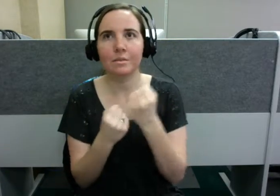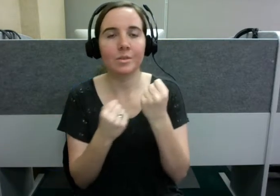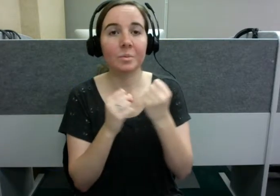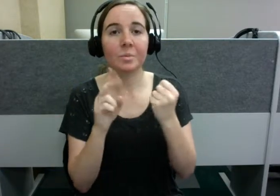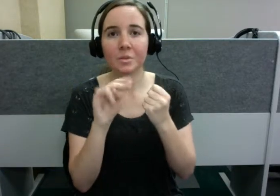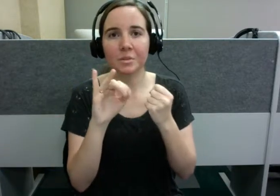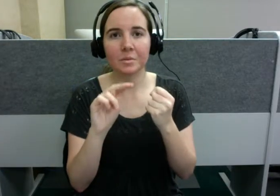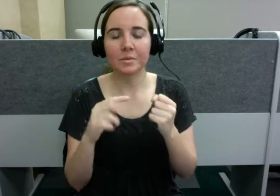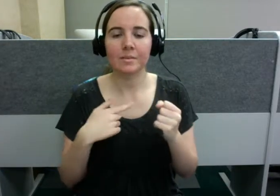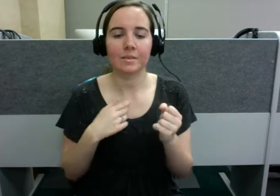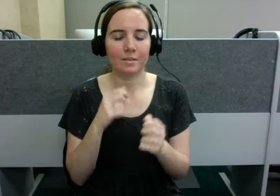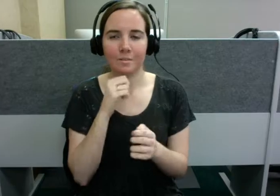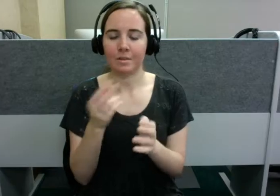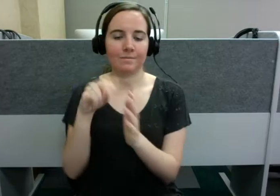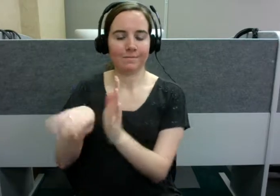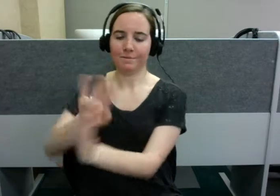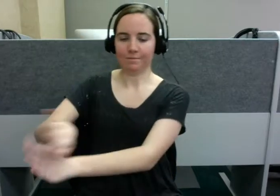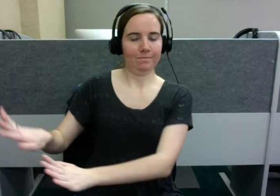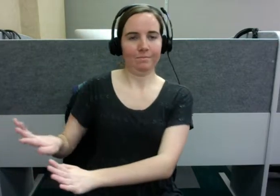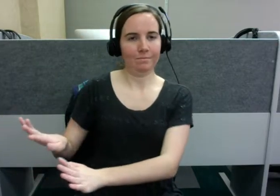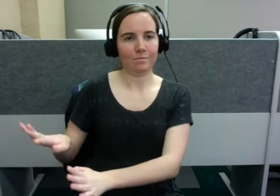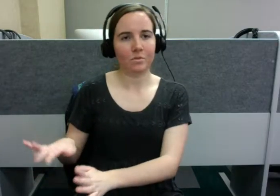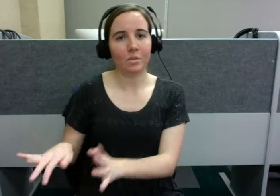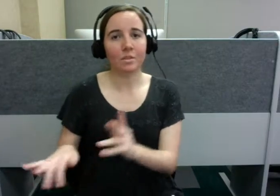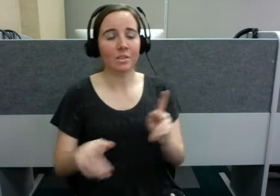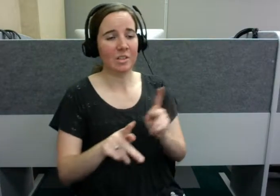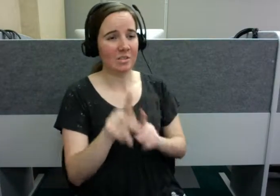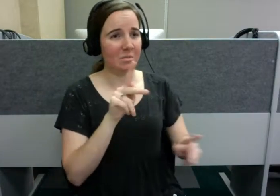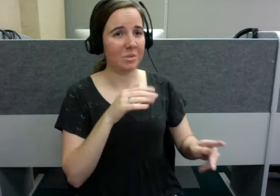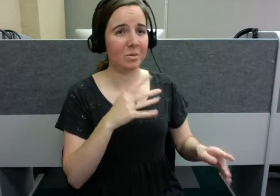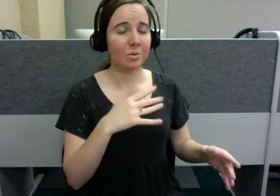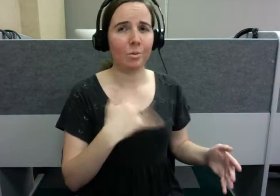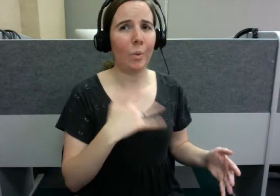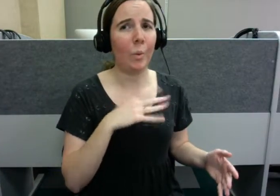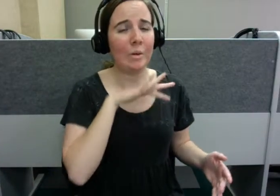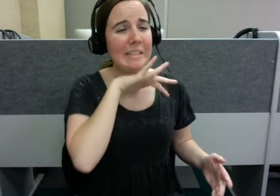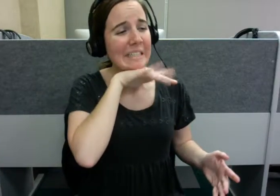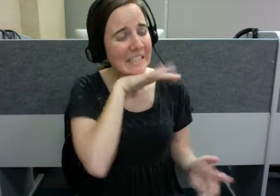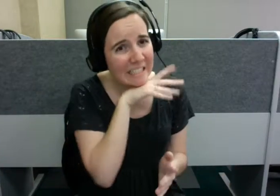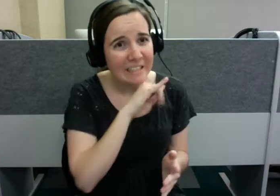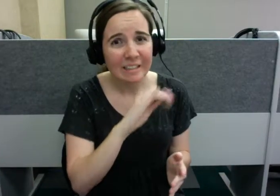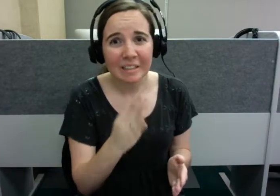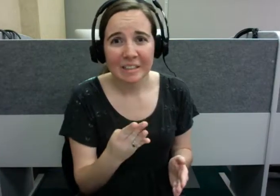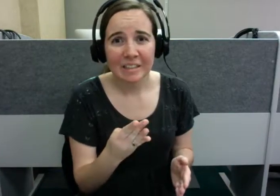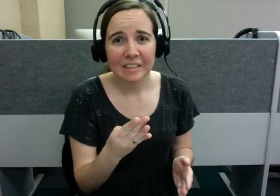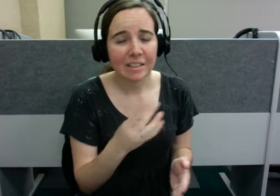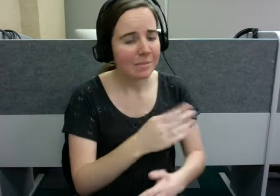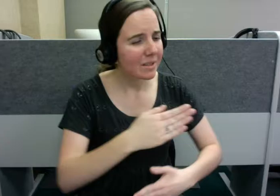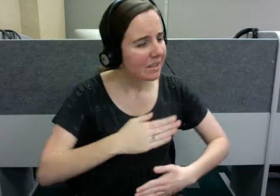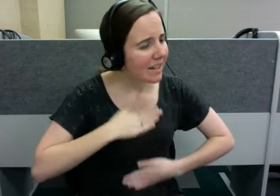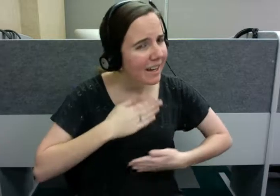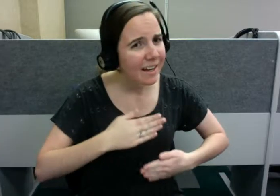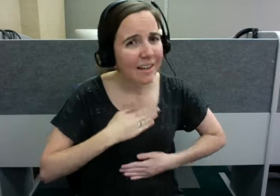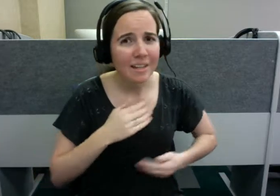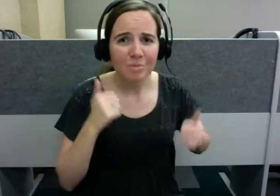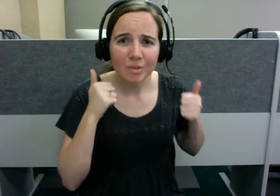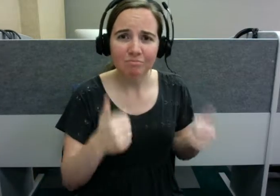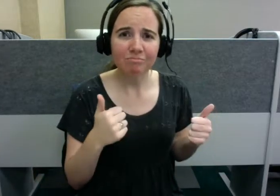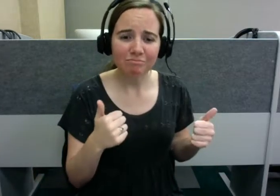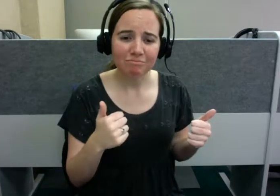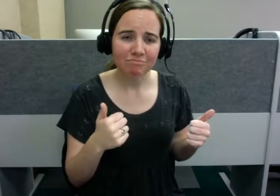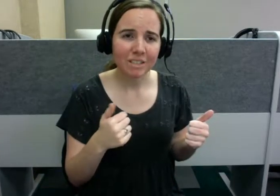do unthinkable work. Roadkill picker-uppers whistle while they work. I swear to God, I did it with them. They've got this amazing sort